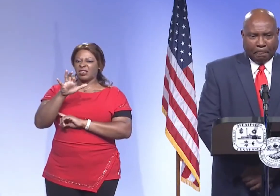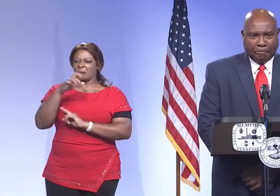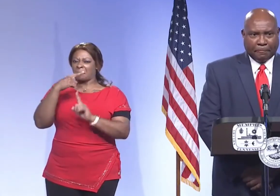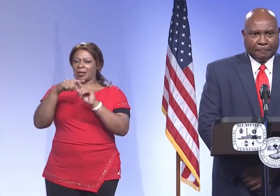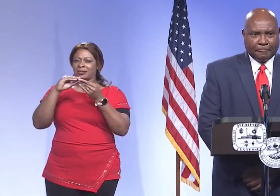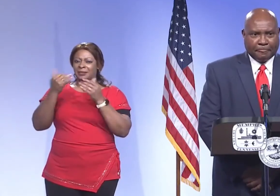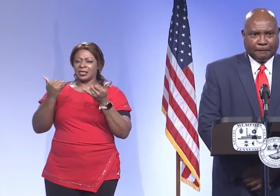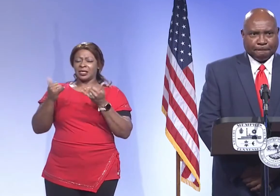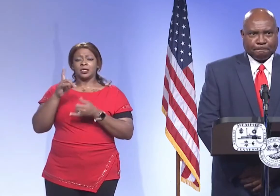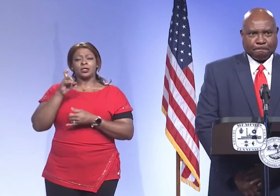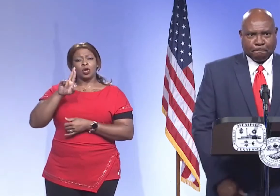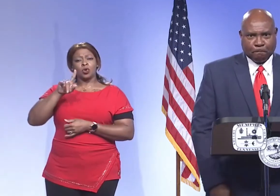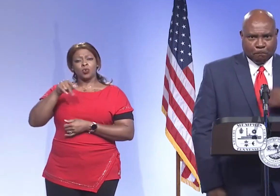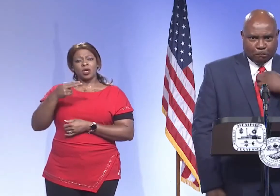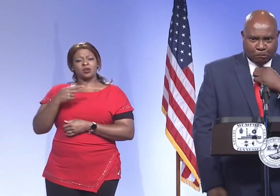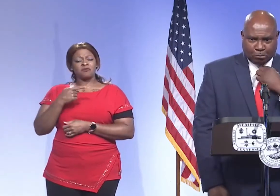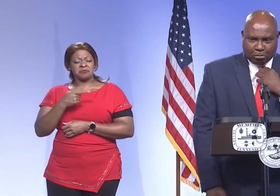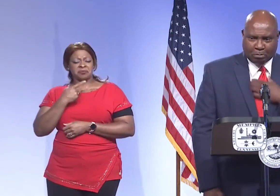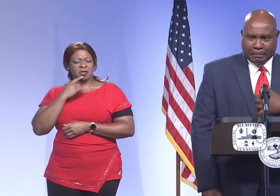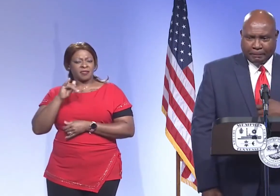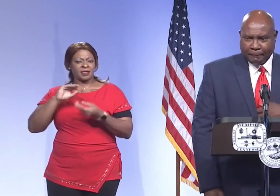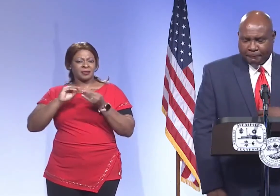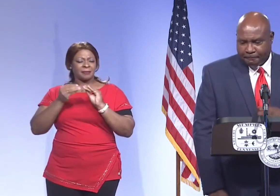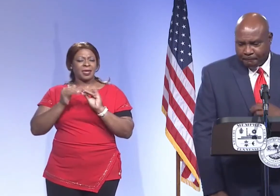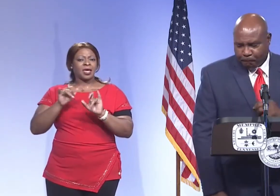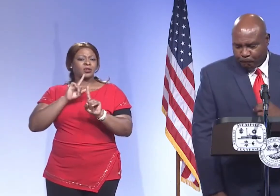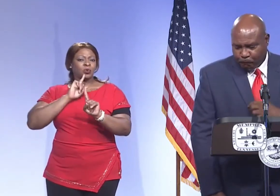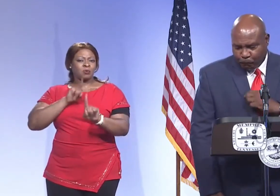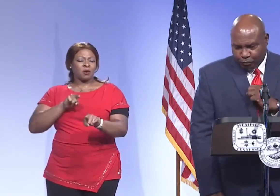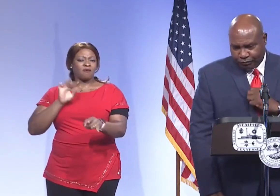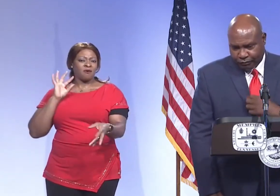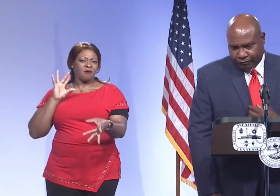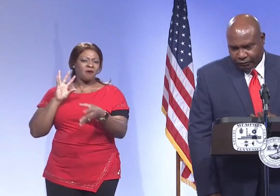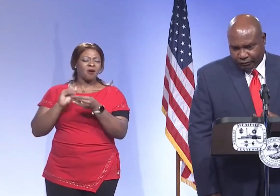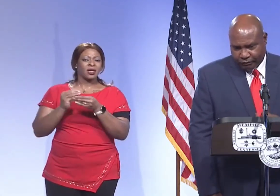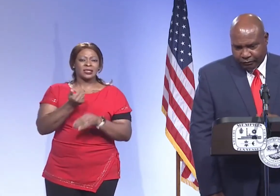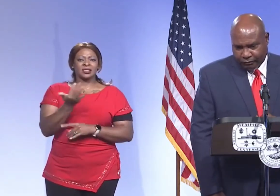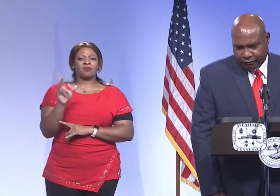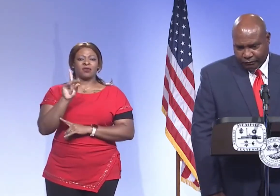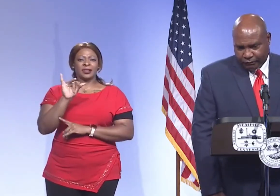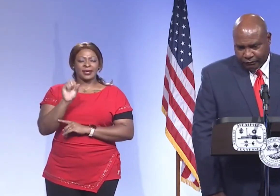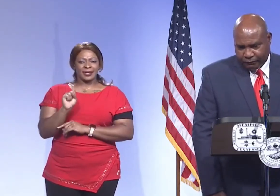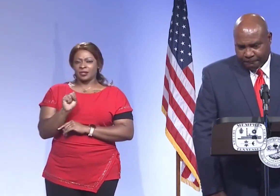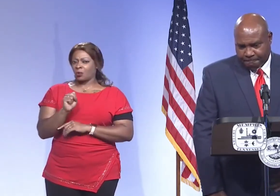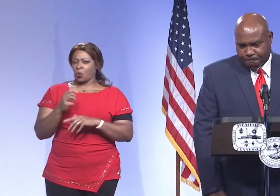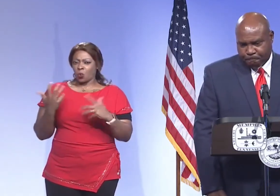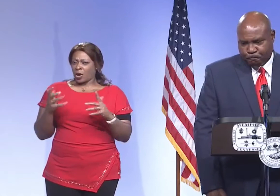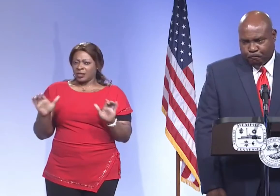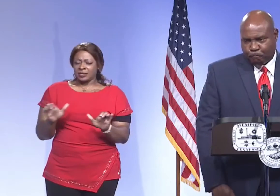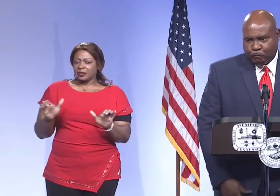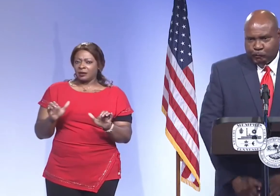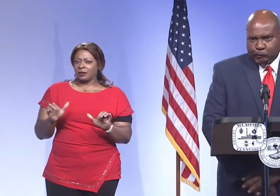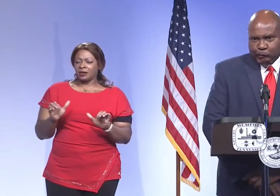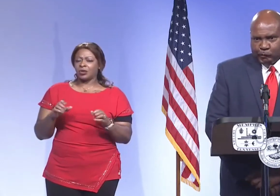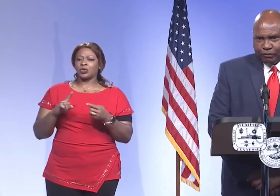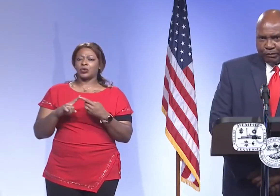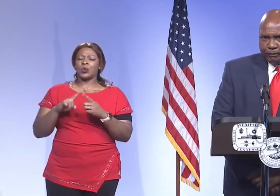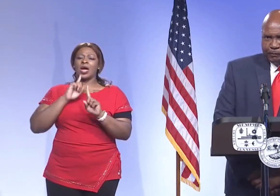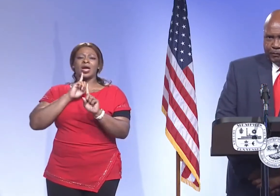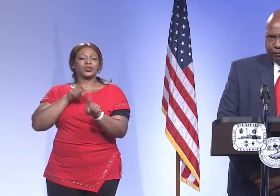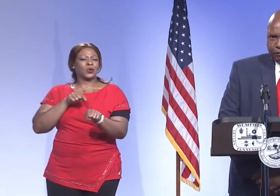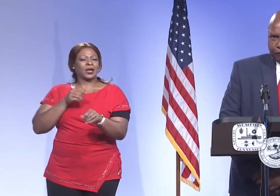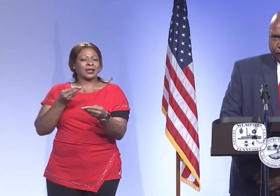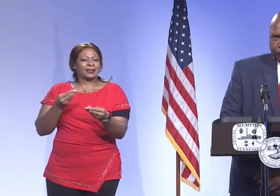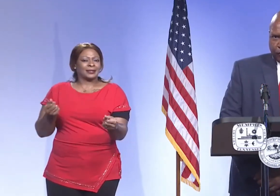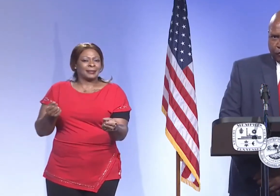Dr. Randolph, you indicated that these are cases that have been reported over several days. What's being done to address